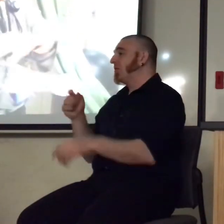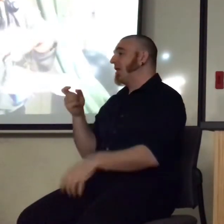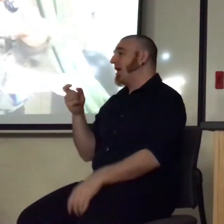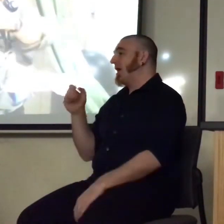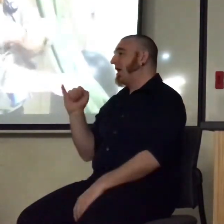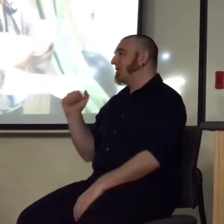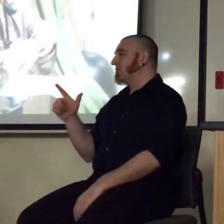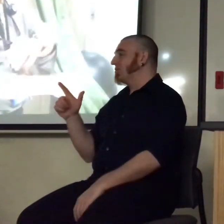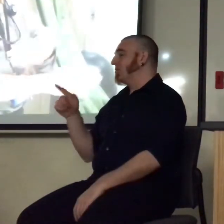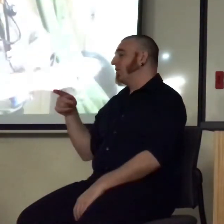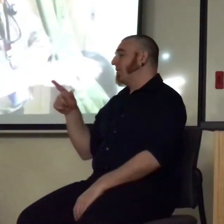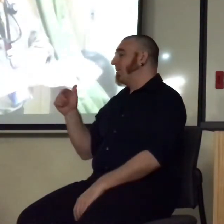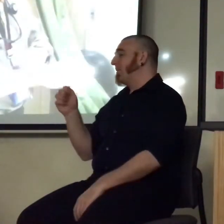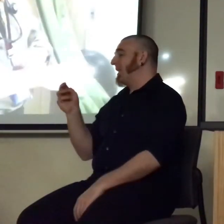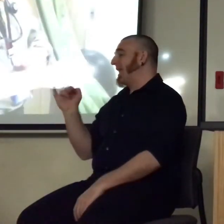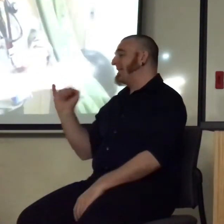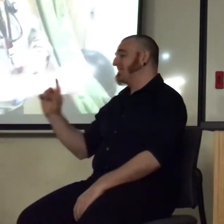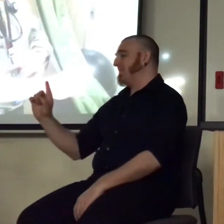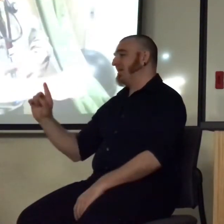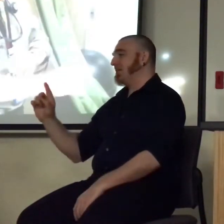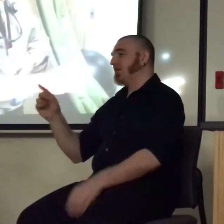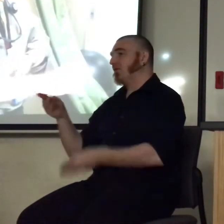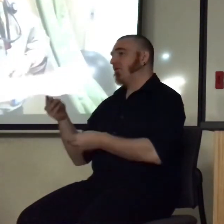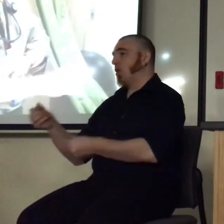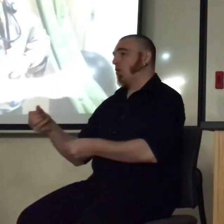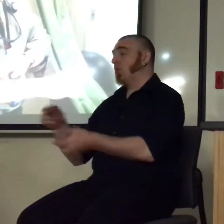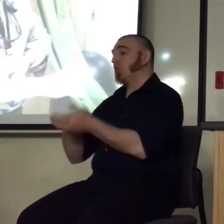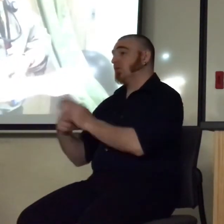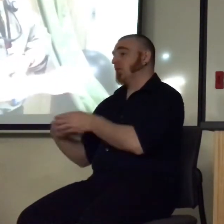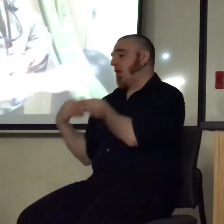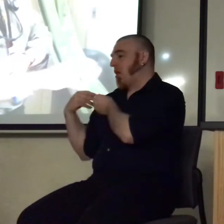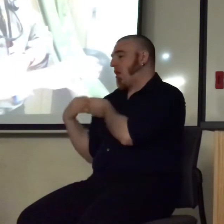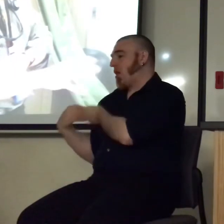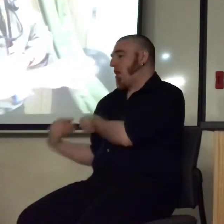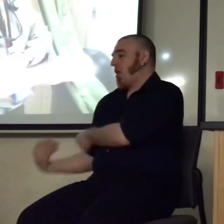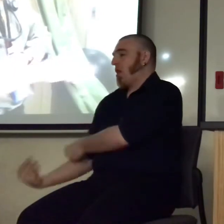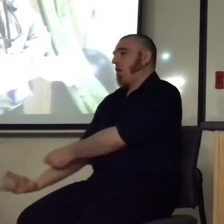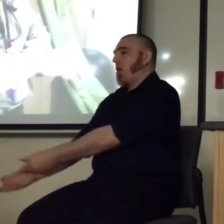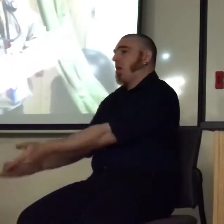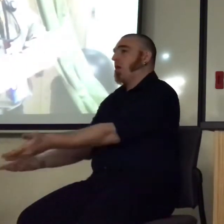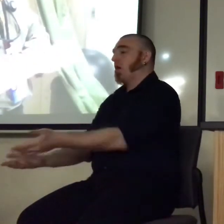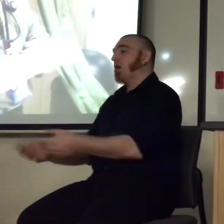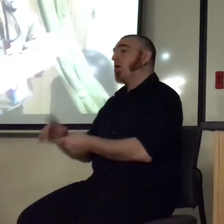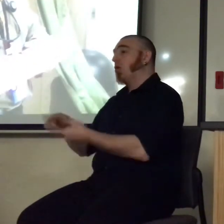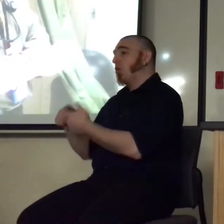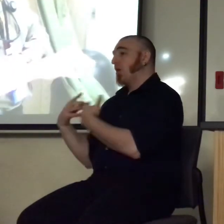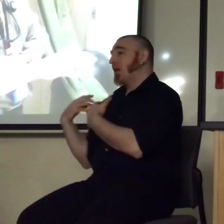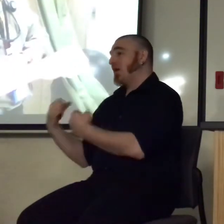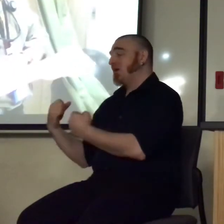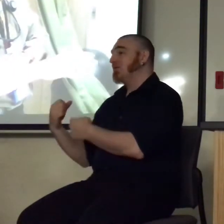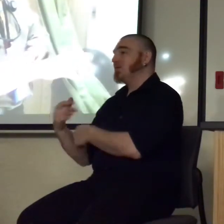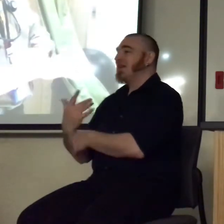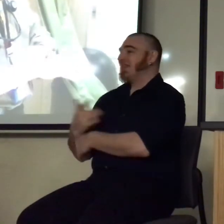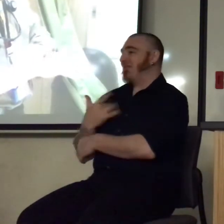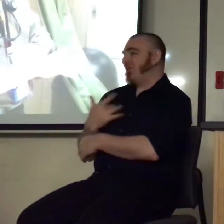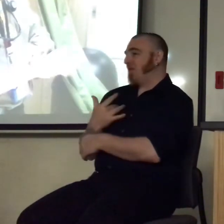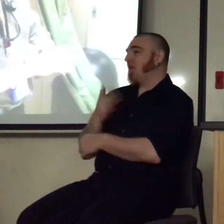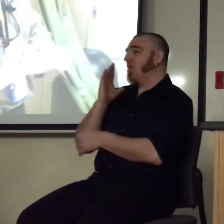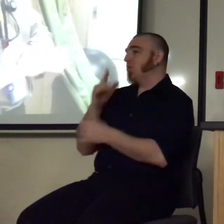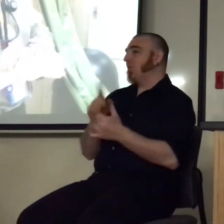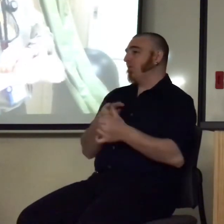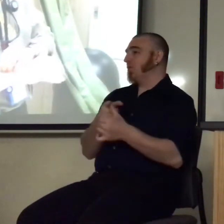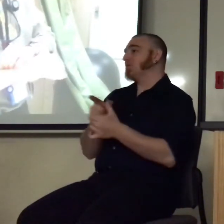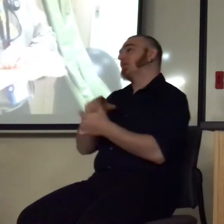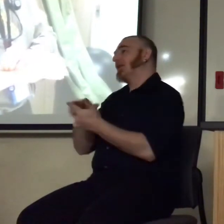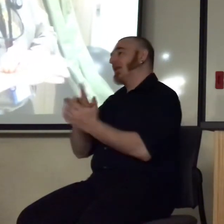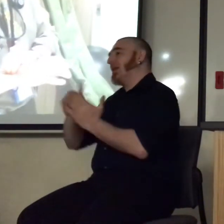flow where protein will pass down. And that when it does heal, sensory will probably come back before motor. So you start to feel this